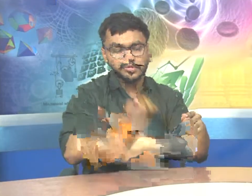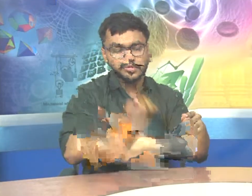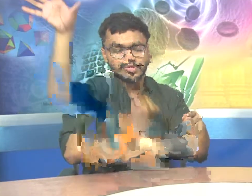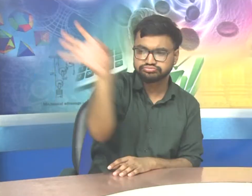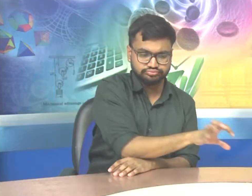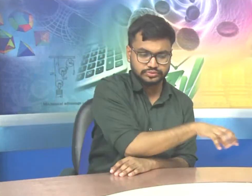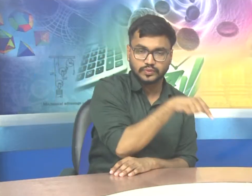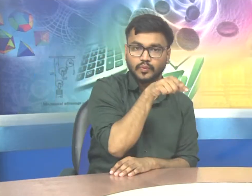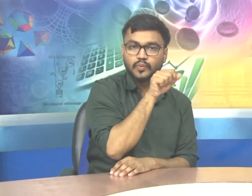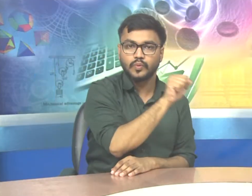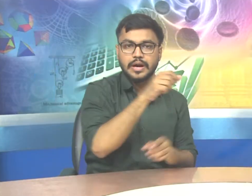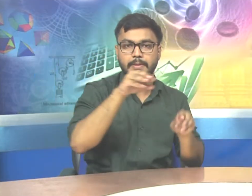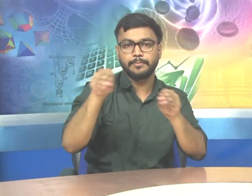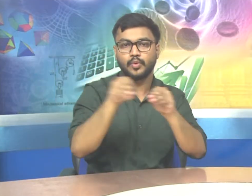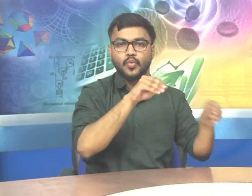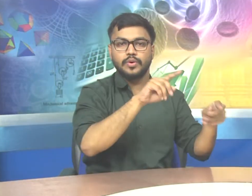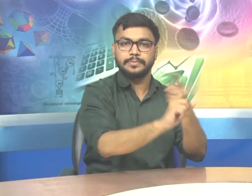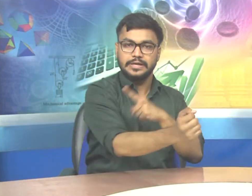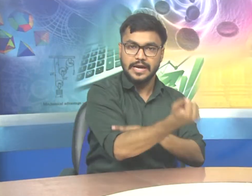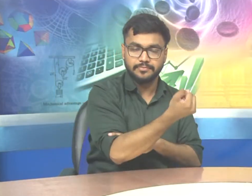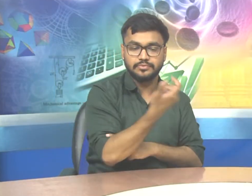falling meteors,